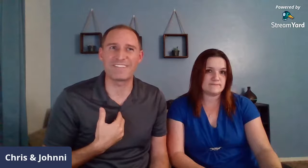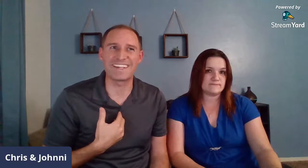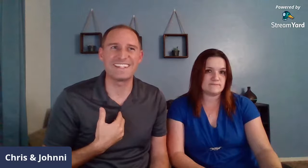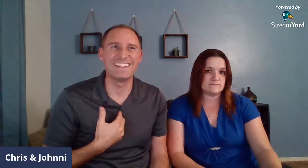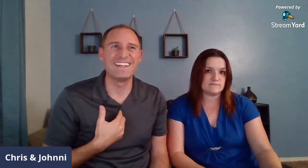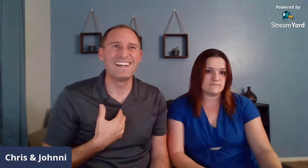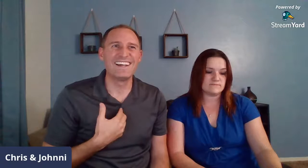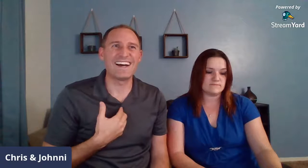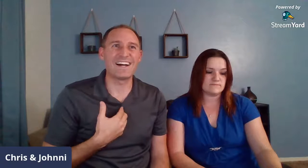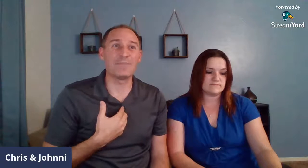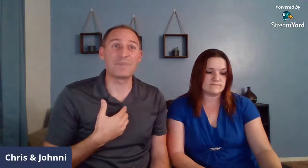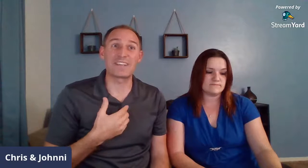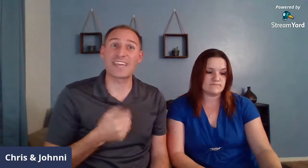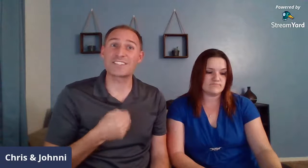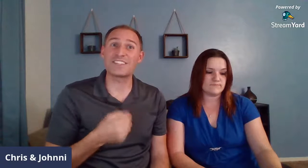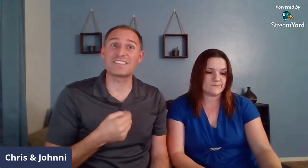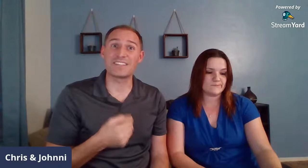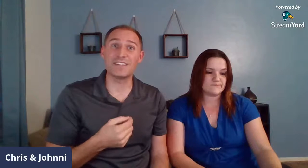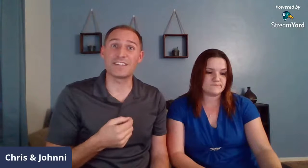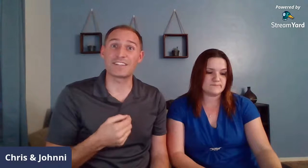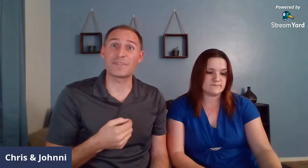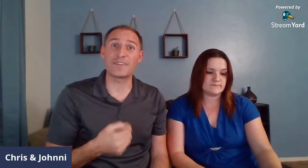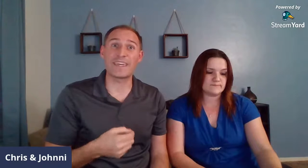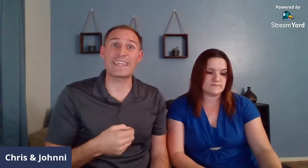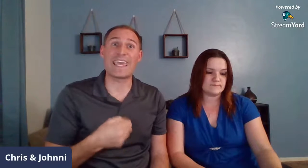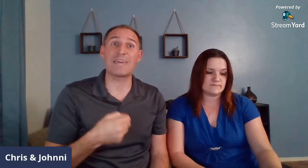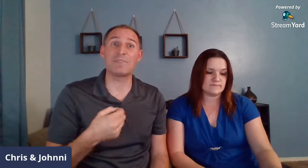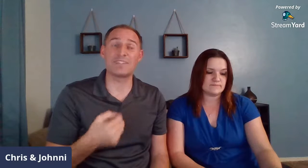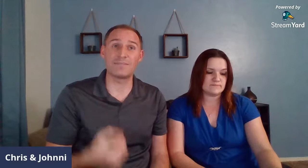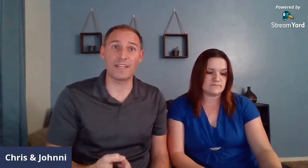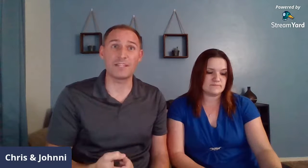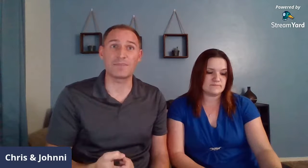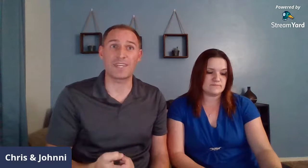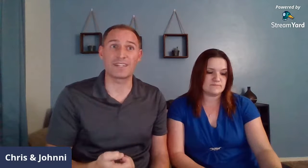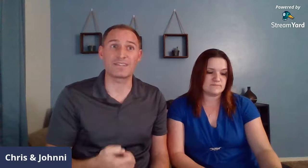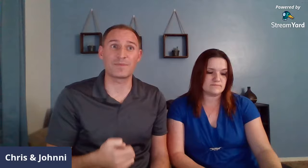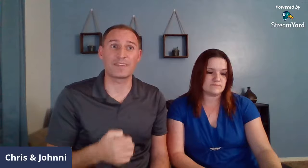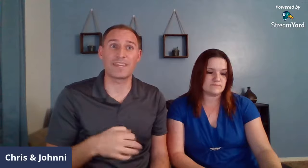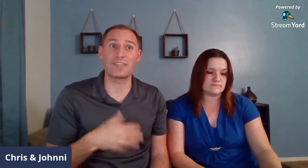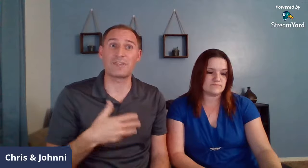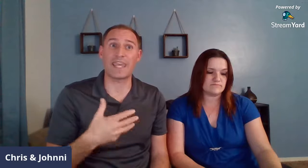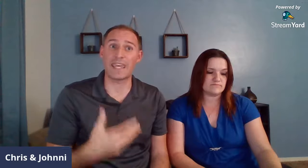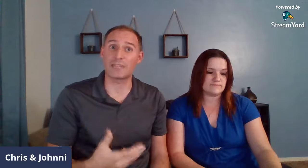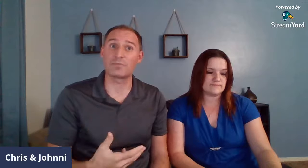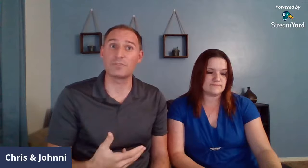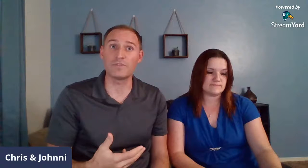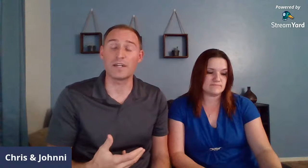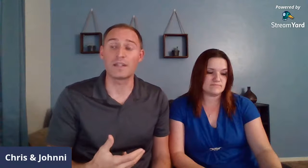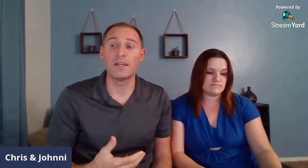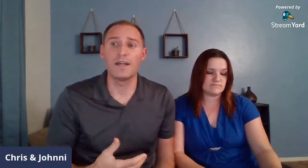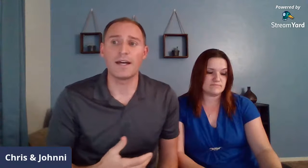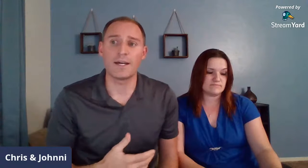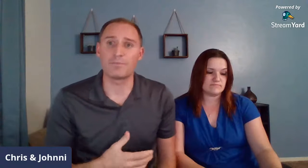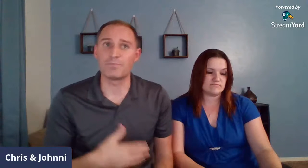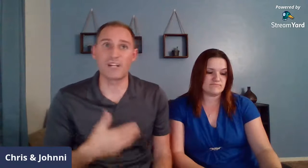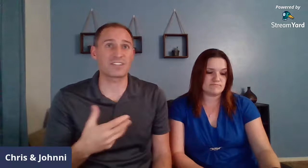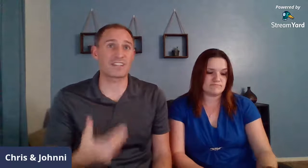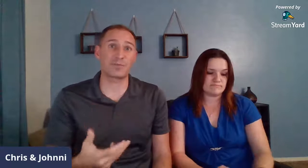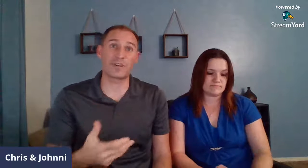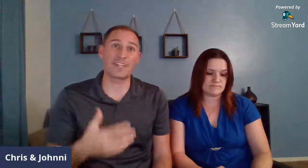right? But it's actually a skill, and it's something that can be developed, and it's something that you can improve on. Much like the brain and